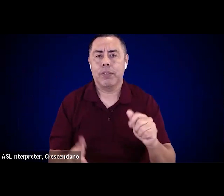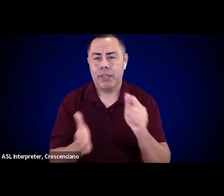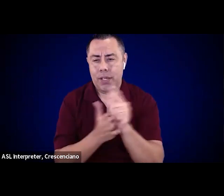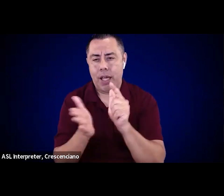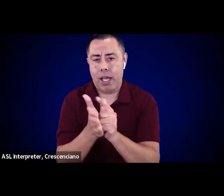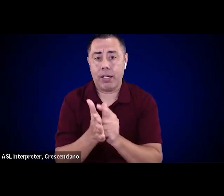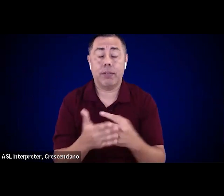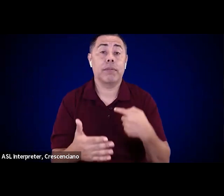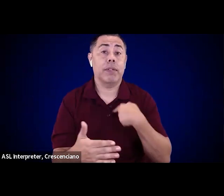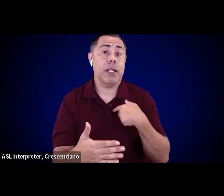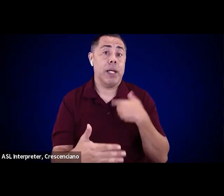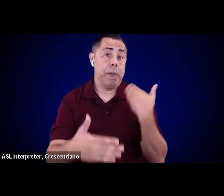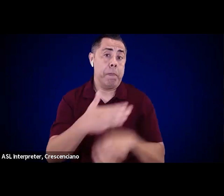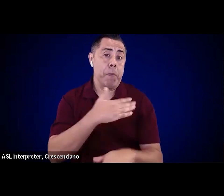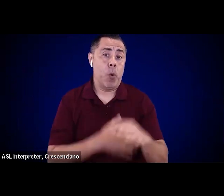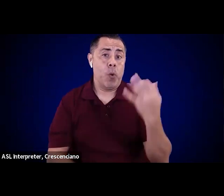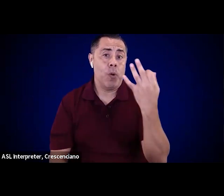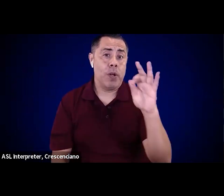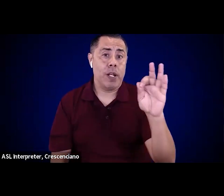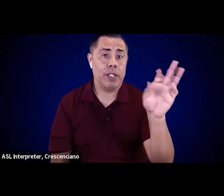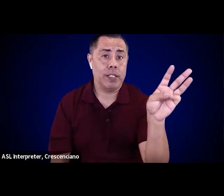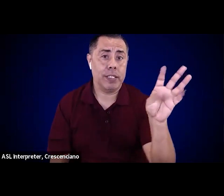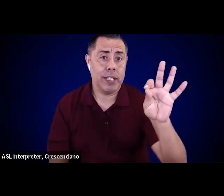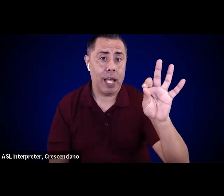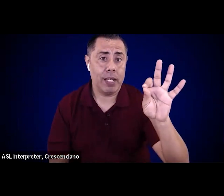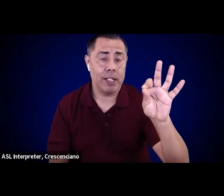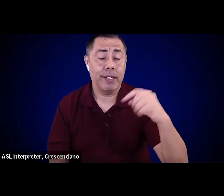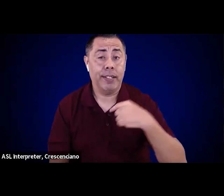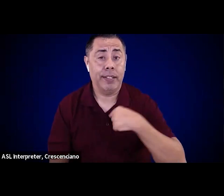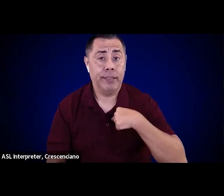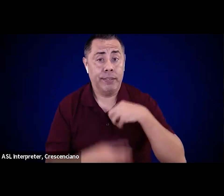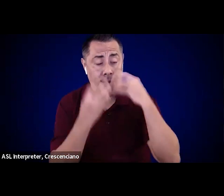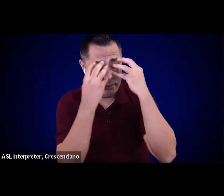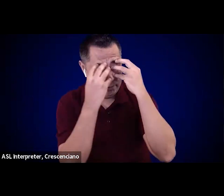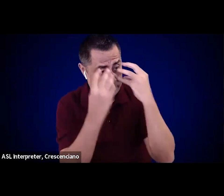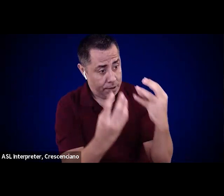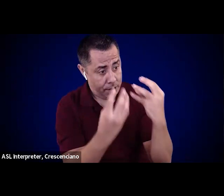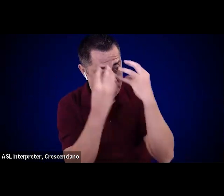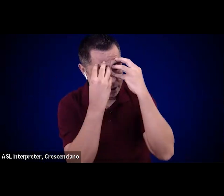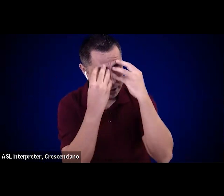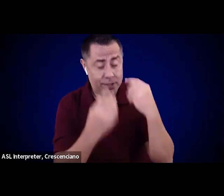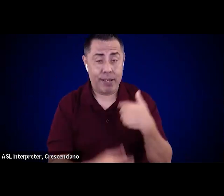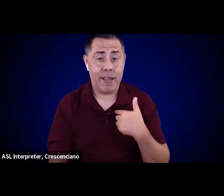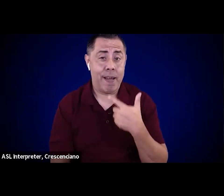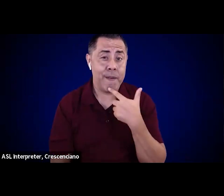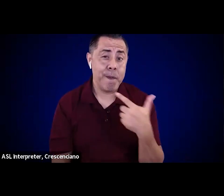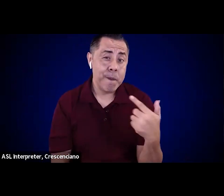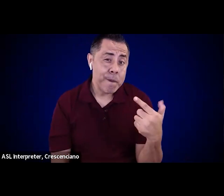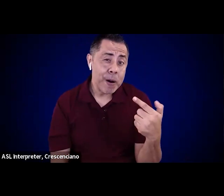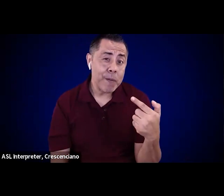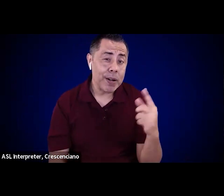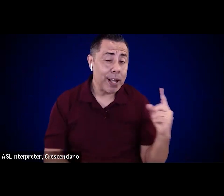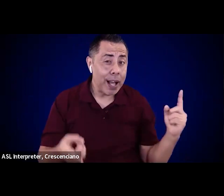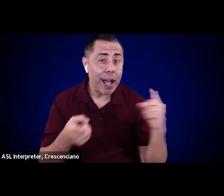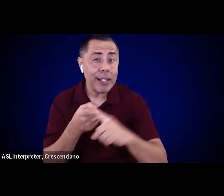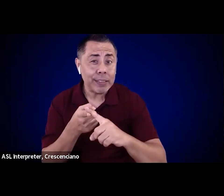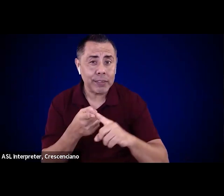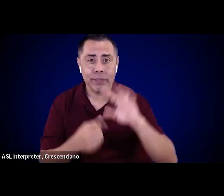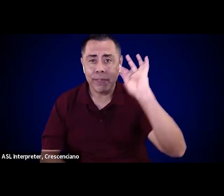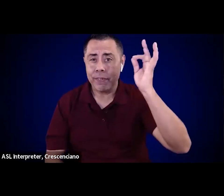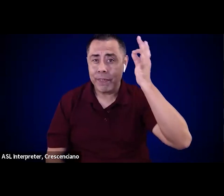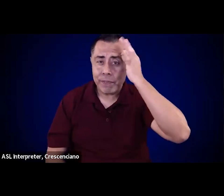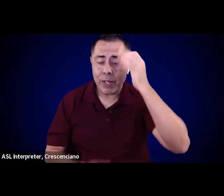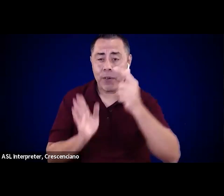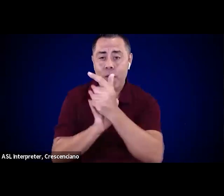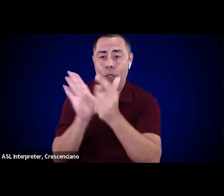it always amazes me that I was 21 years old before the federal law would recognize and prohibit